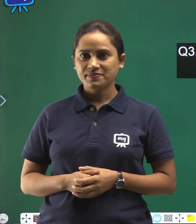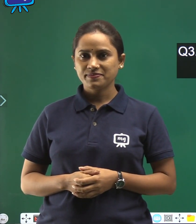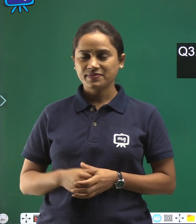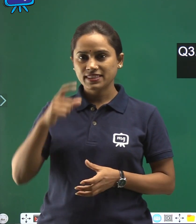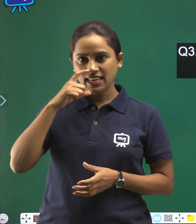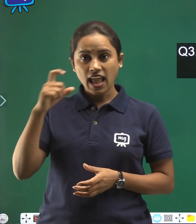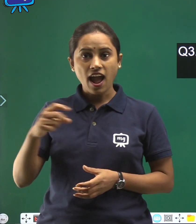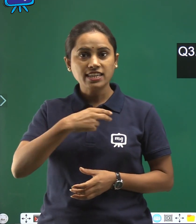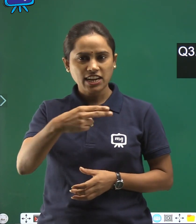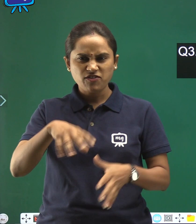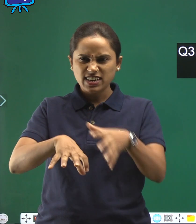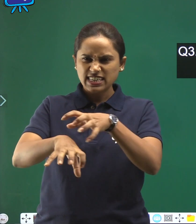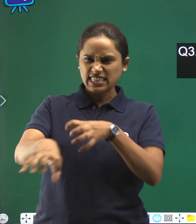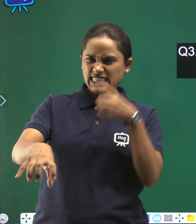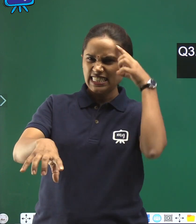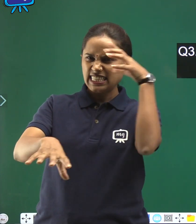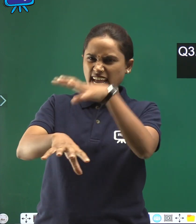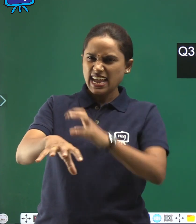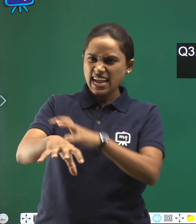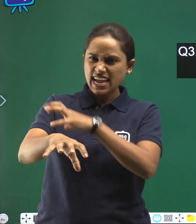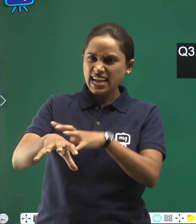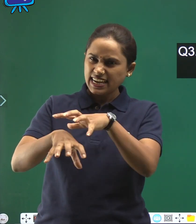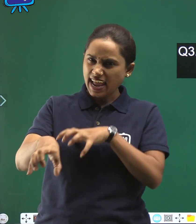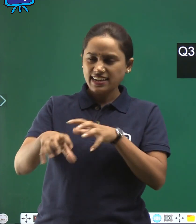Aunt Jennifer's tigers